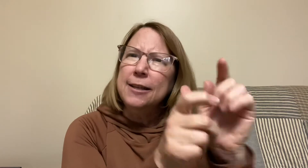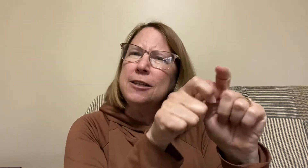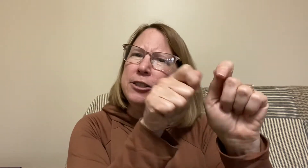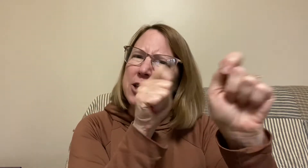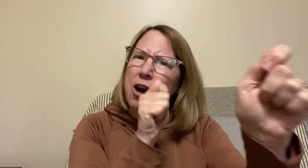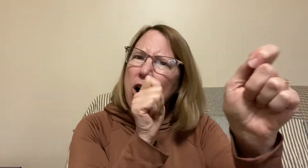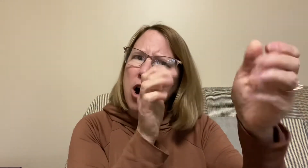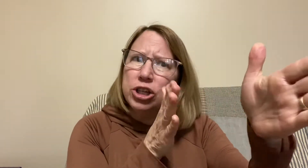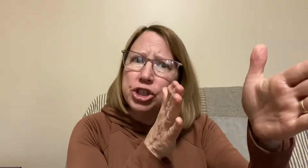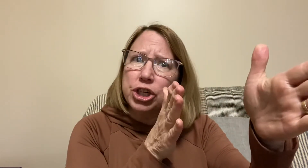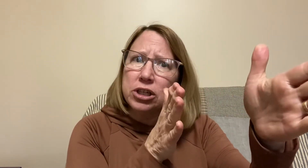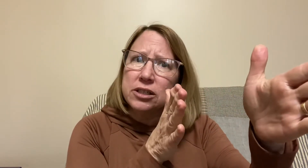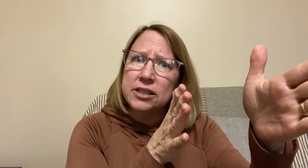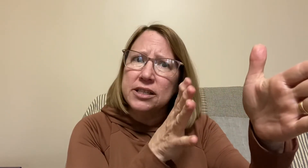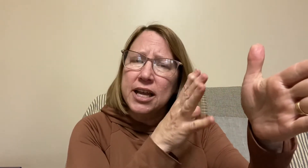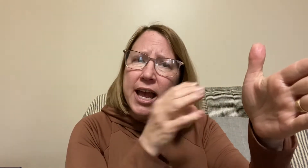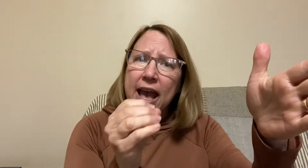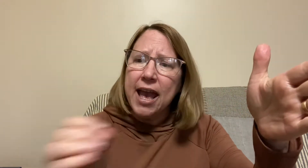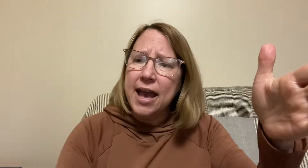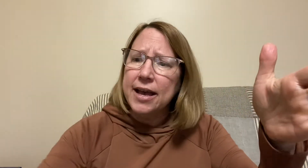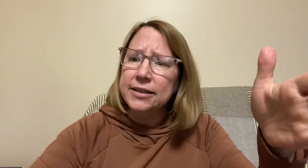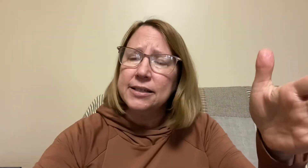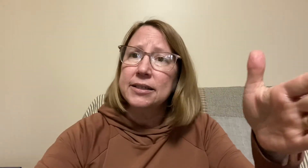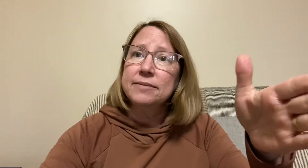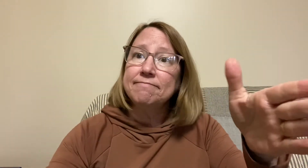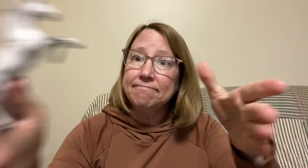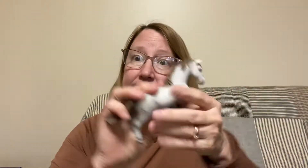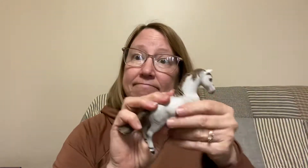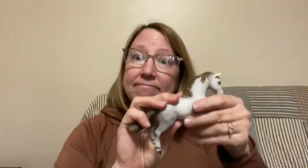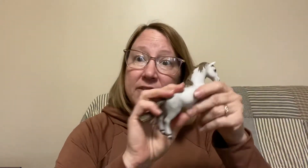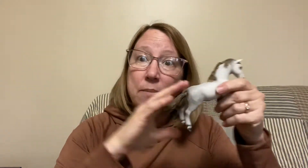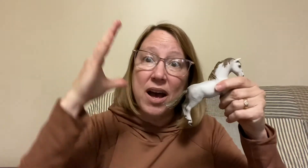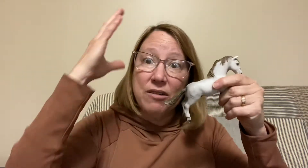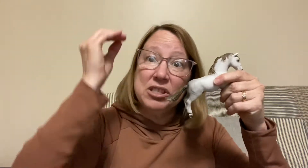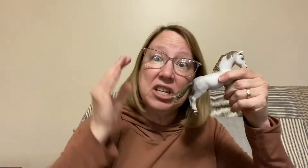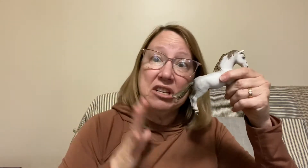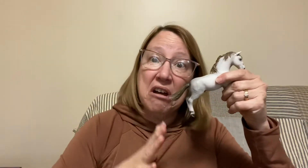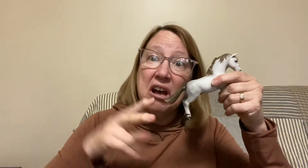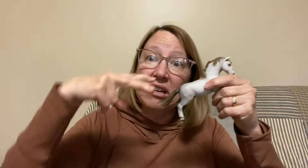before, because cannons and firearms